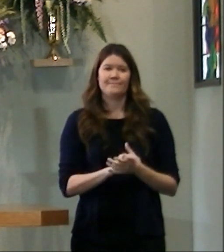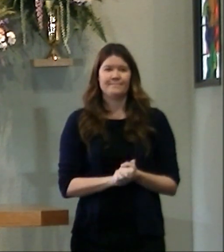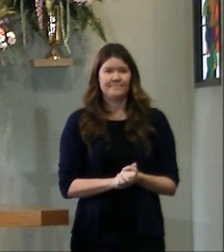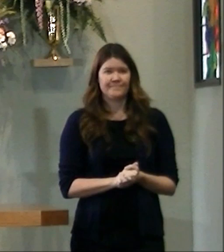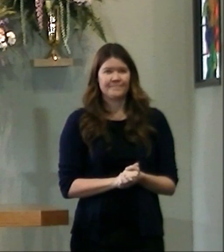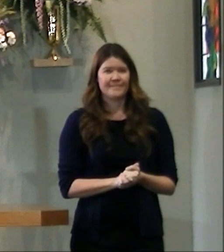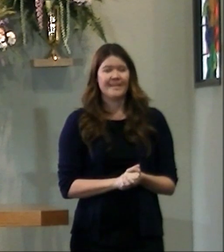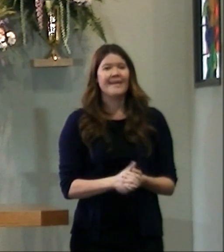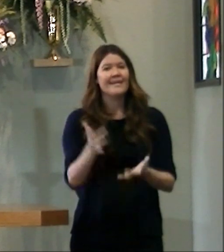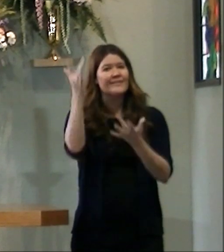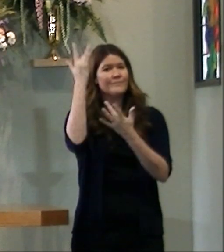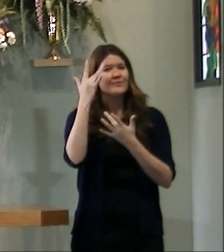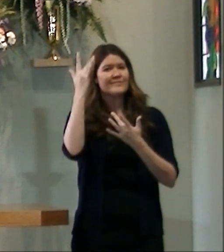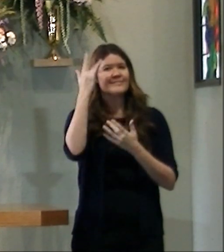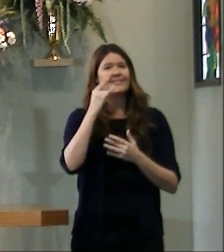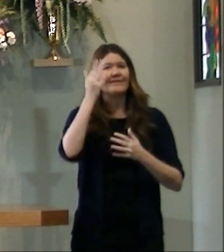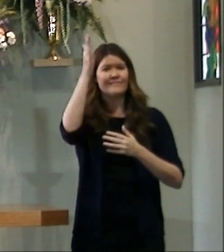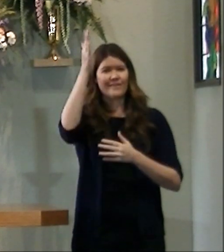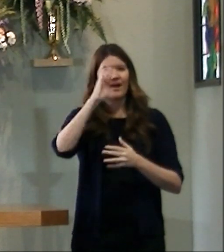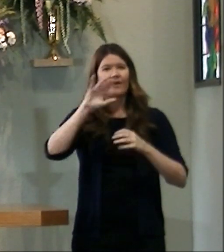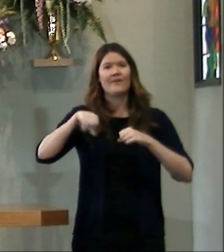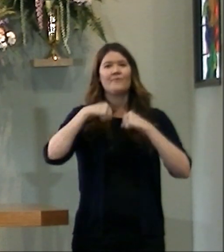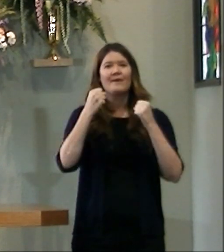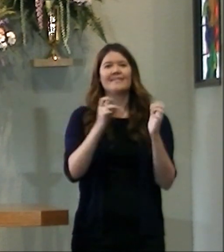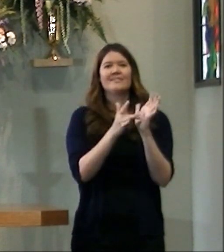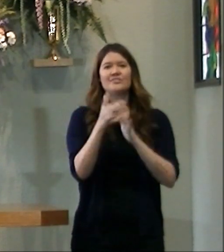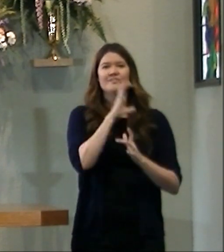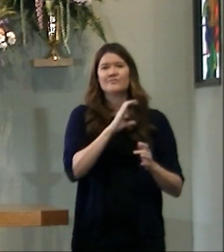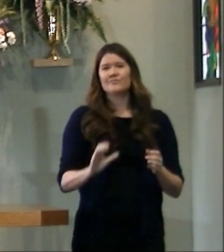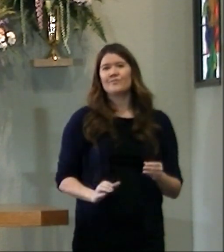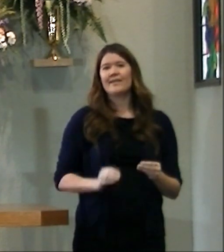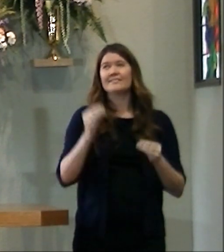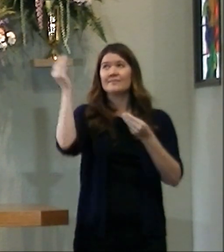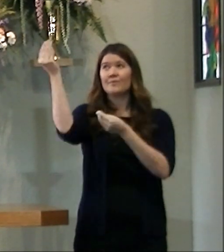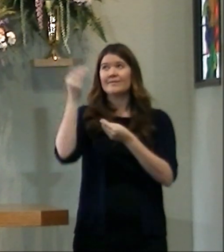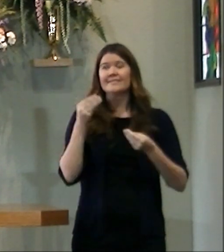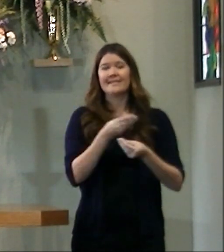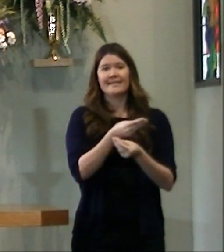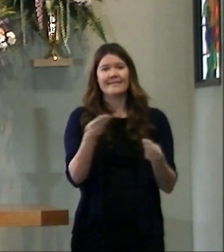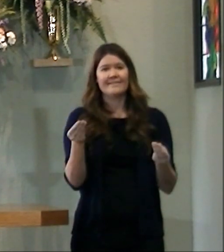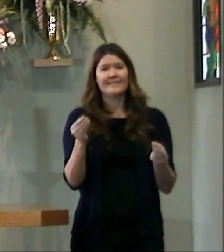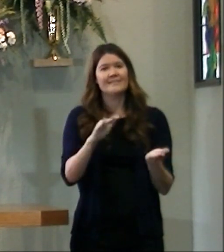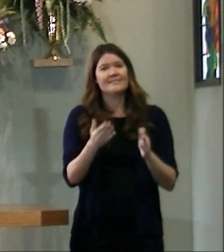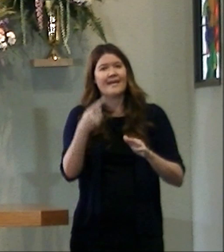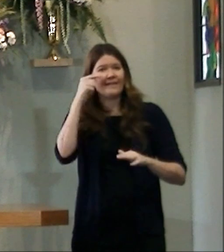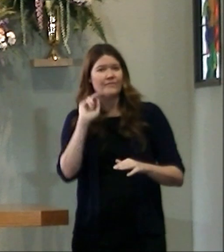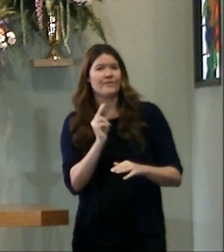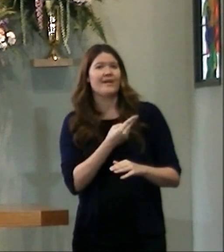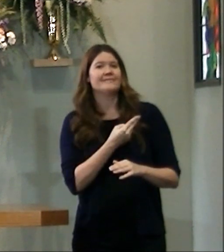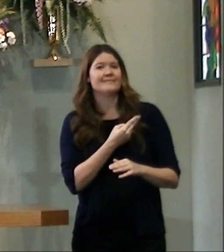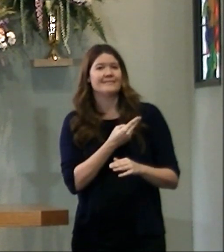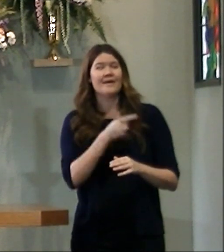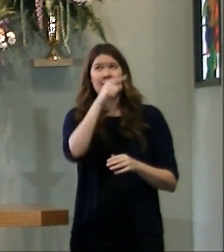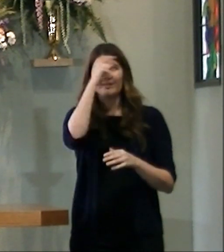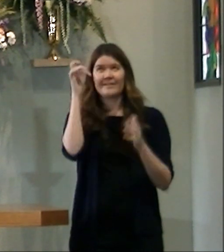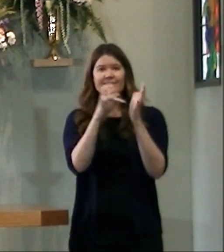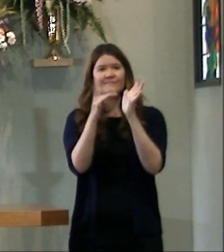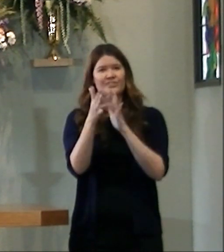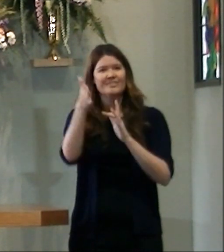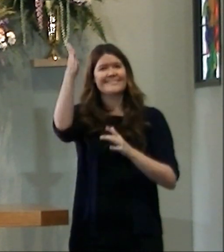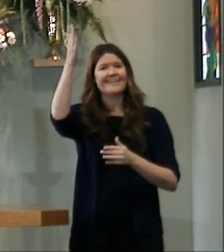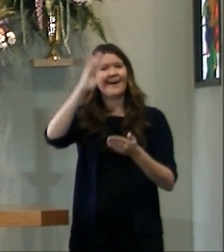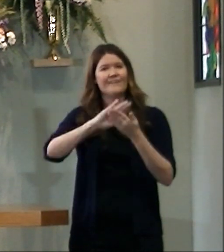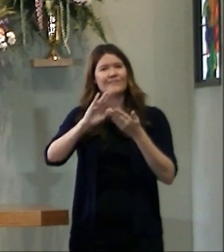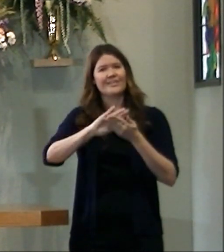In the mercy of Almighty God, Jesus Christ was given to die for us, and for his sake, God forgives us all